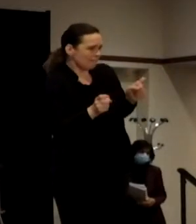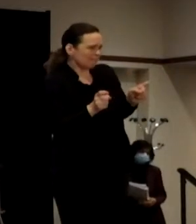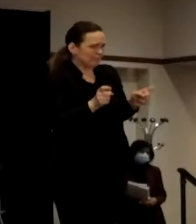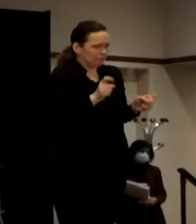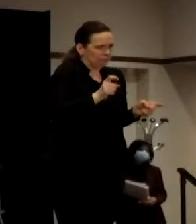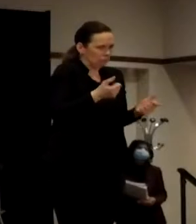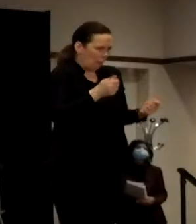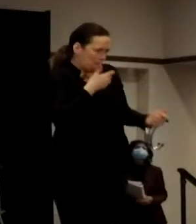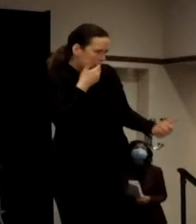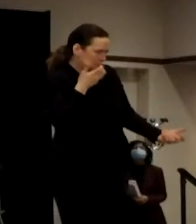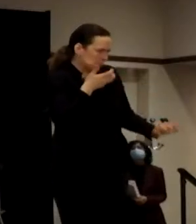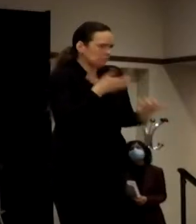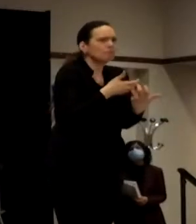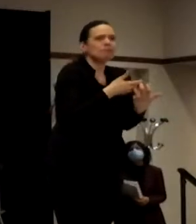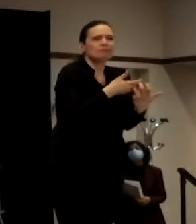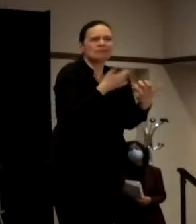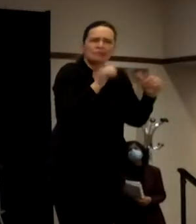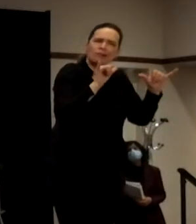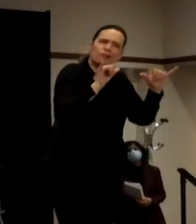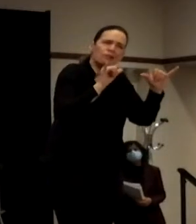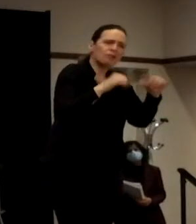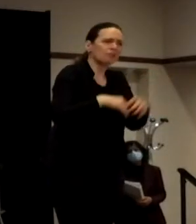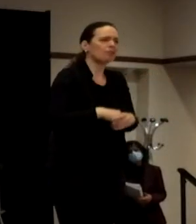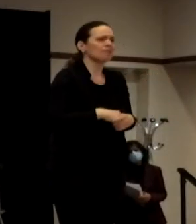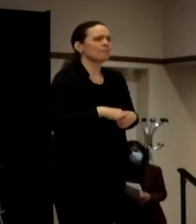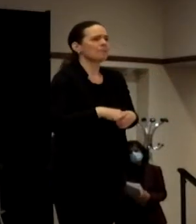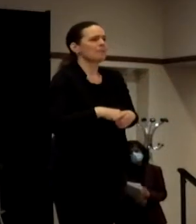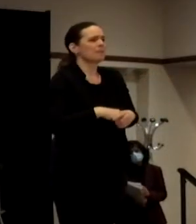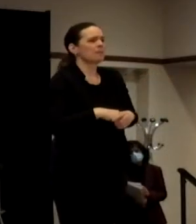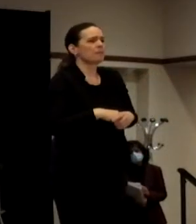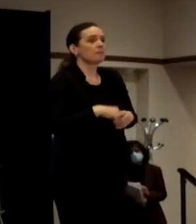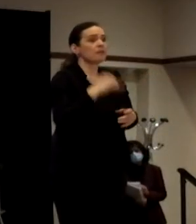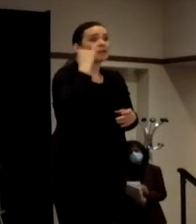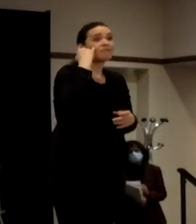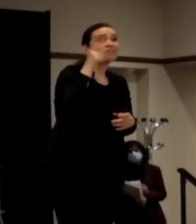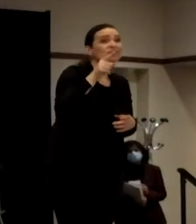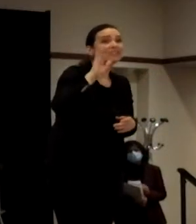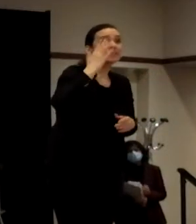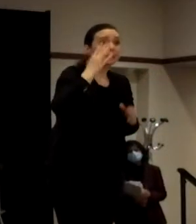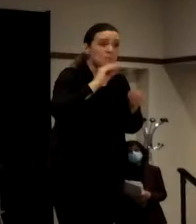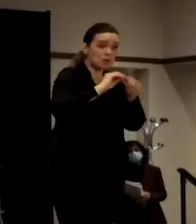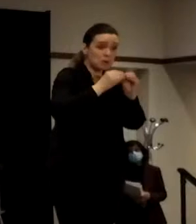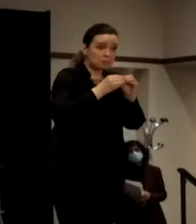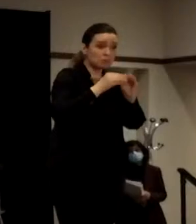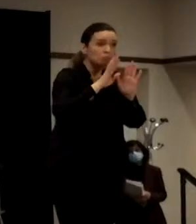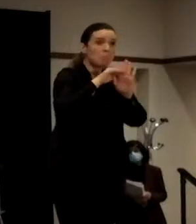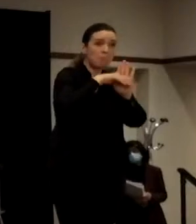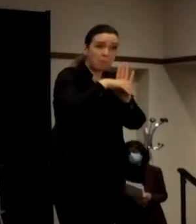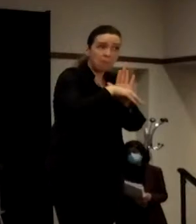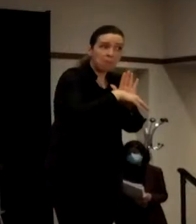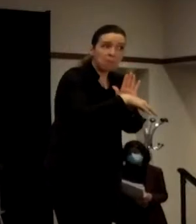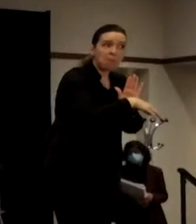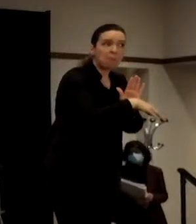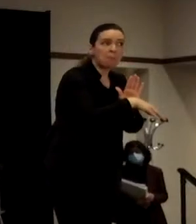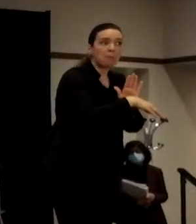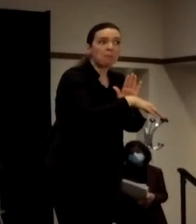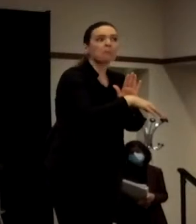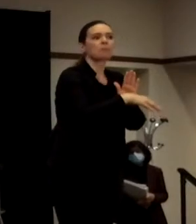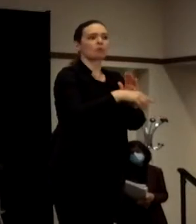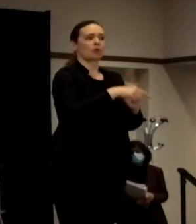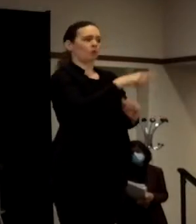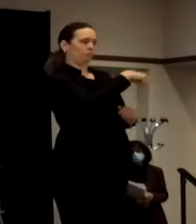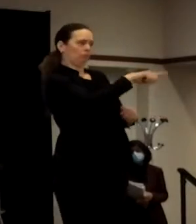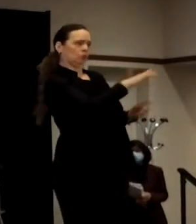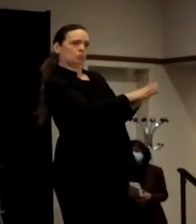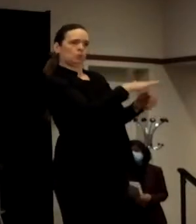either way, if things get better or things get worse. But again, this will be a school district decision. We are giving guidance based off of